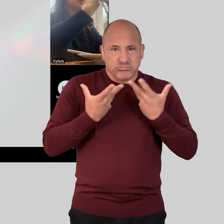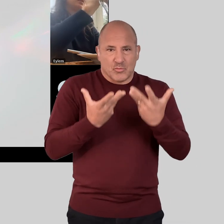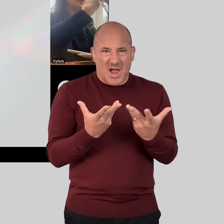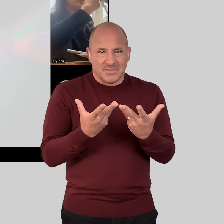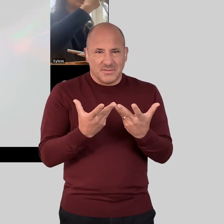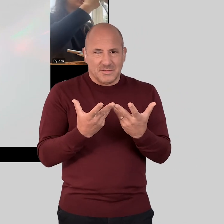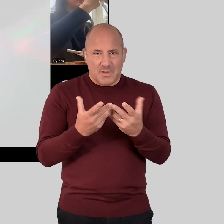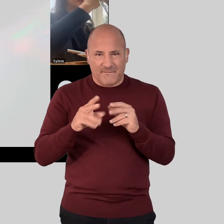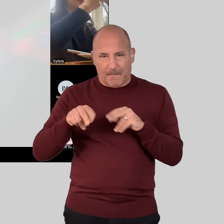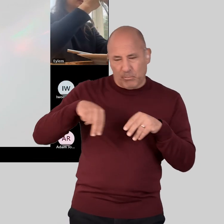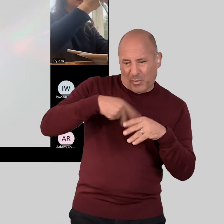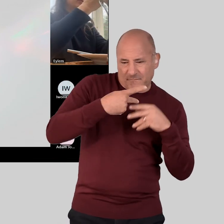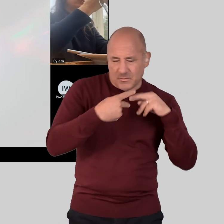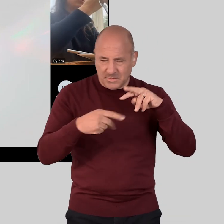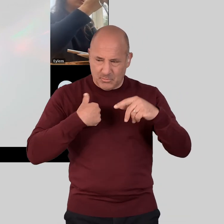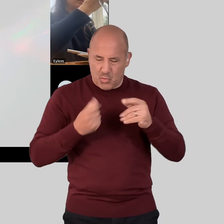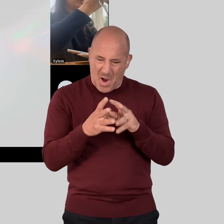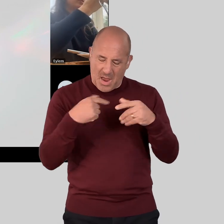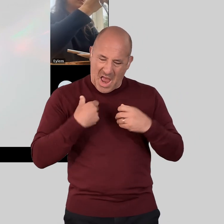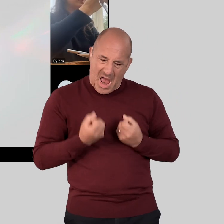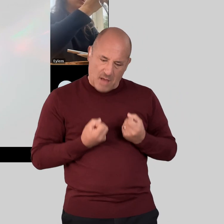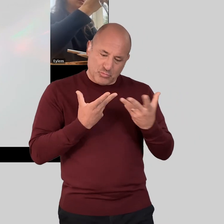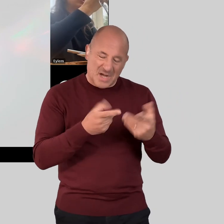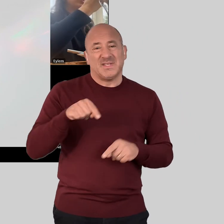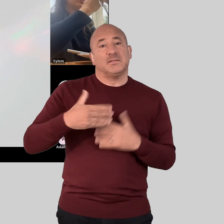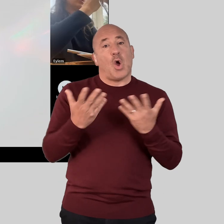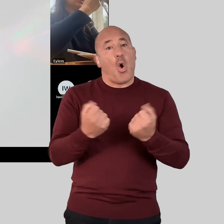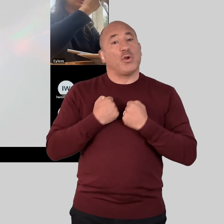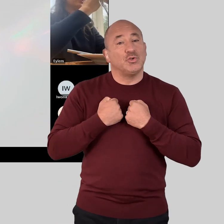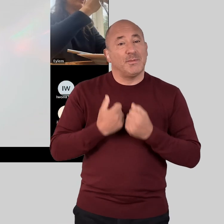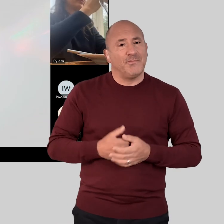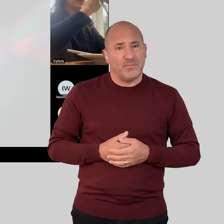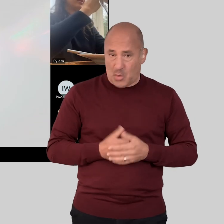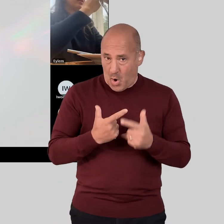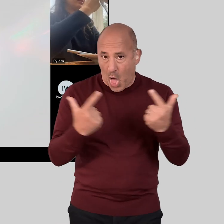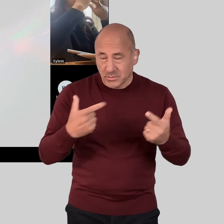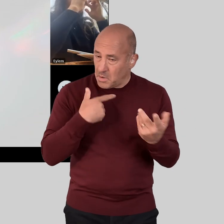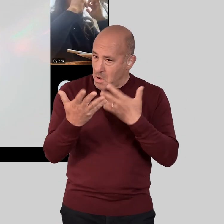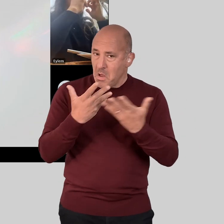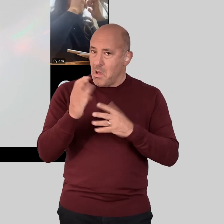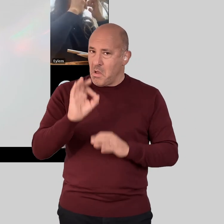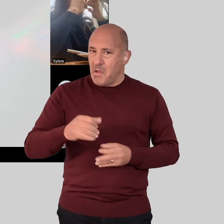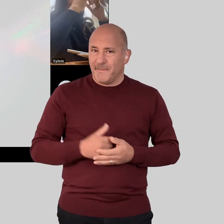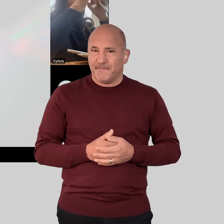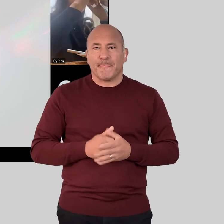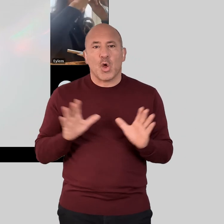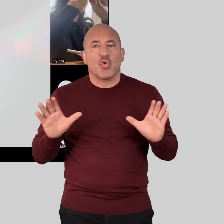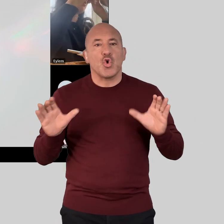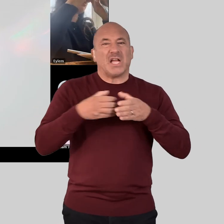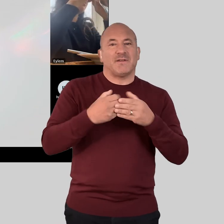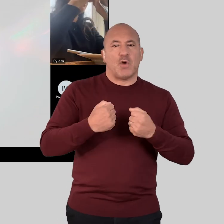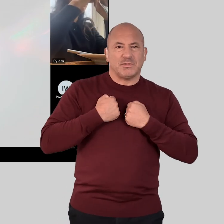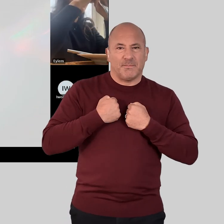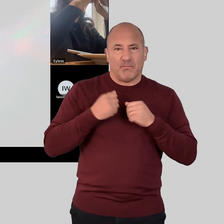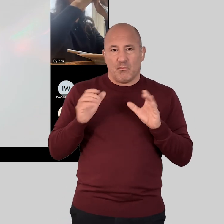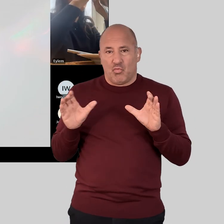but your self-expression of the things, of the movements within that particular form. There was a lot of that as well.